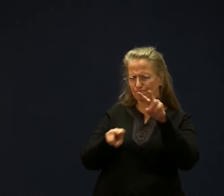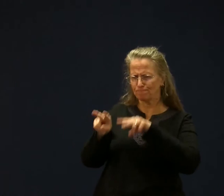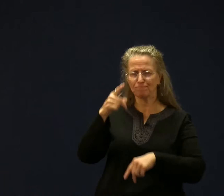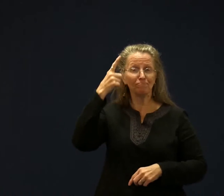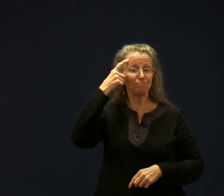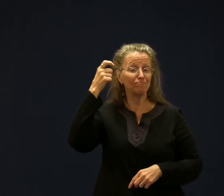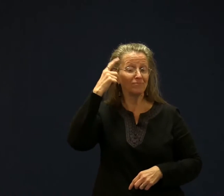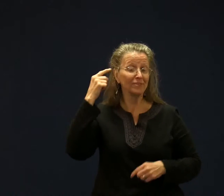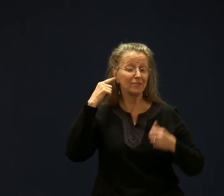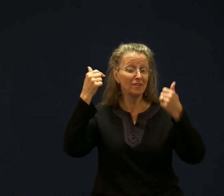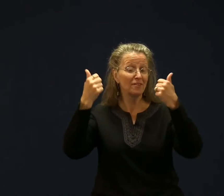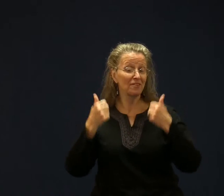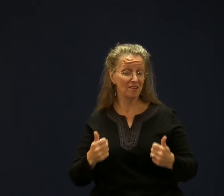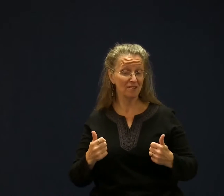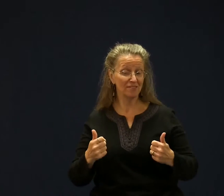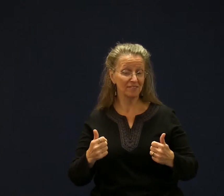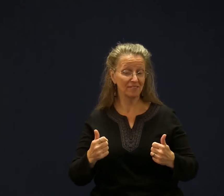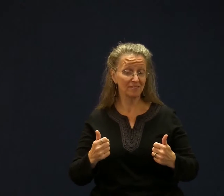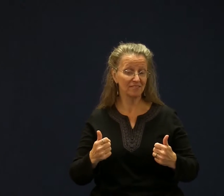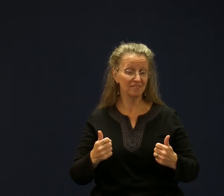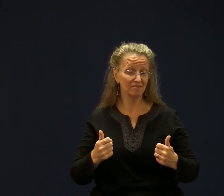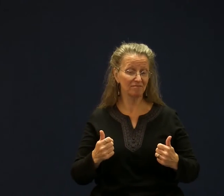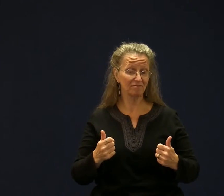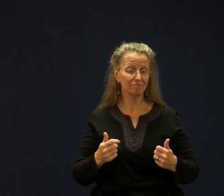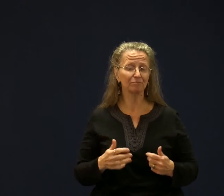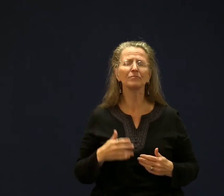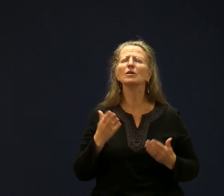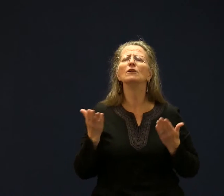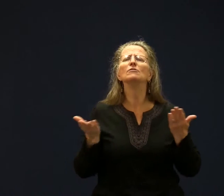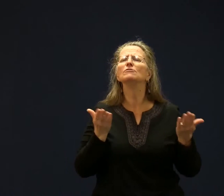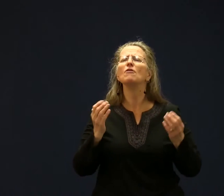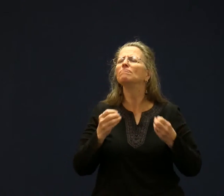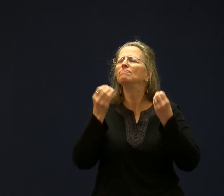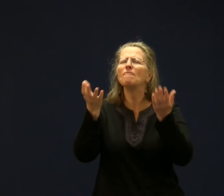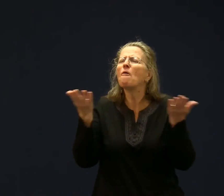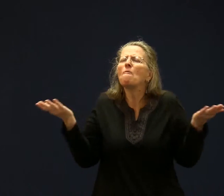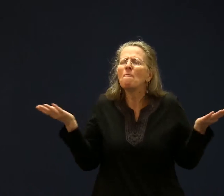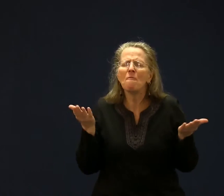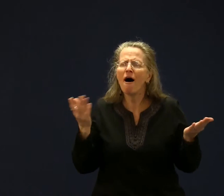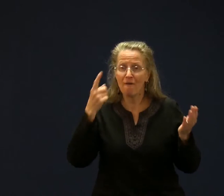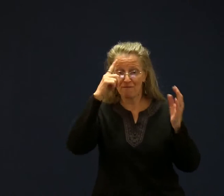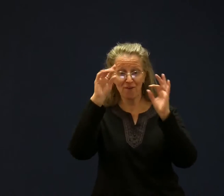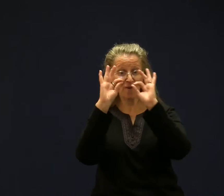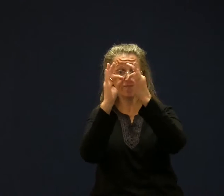who are deaf, hard of hearing, or have a suspected hearing loss.